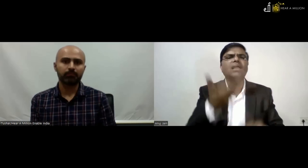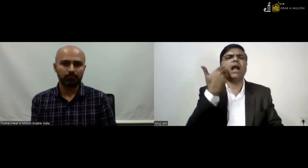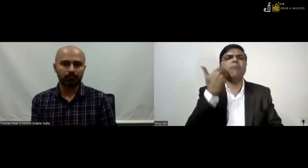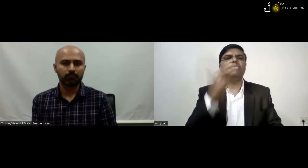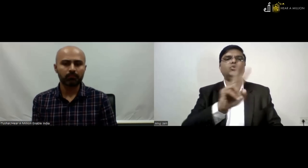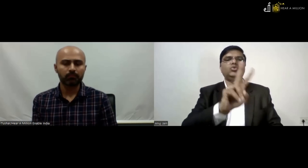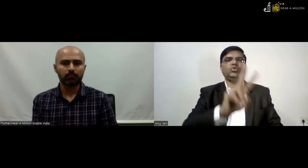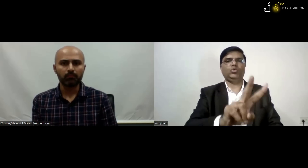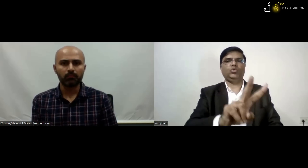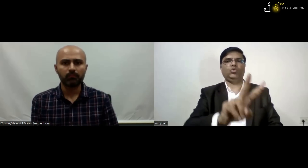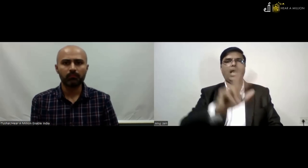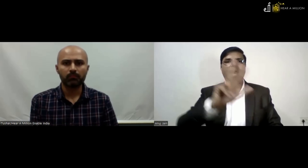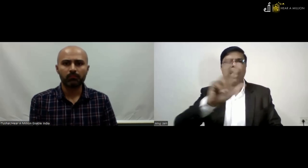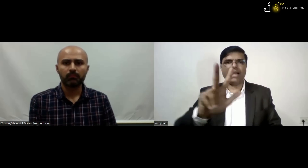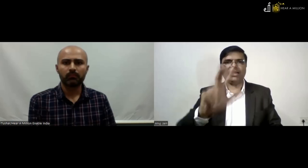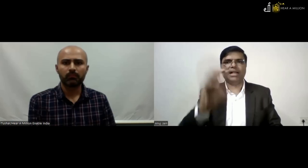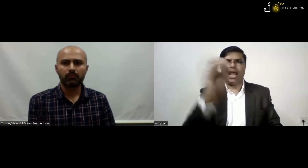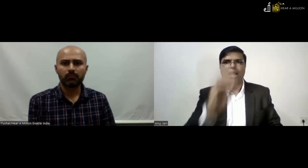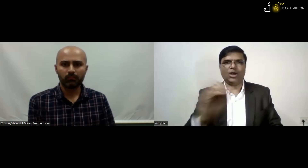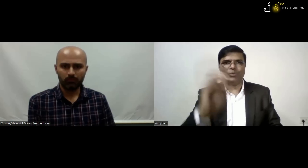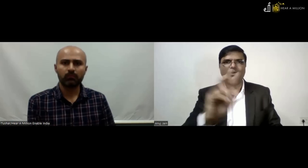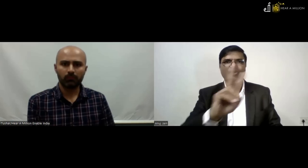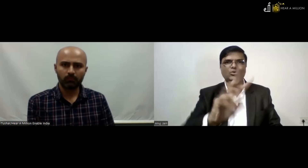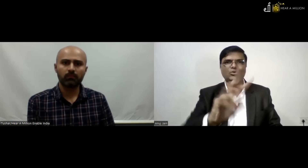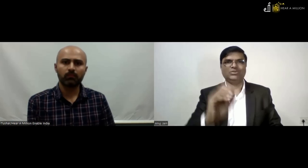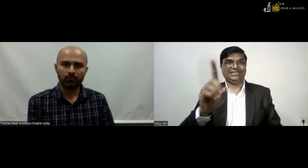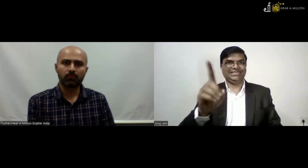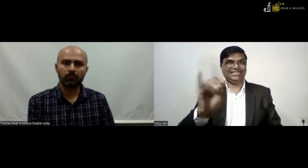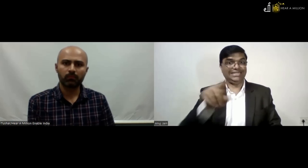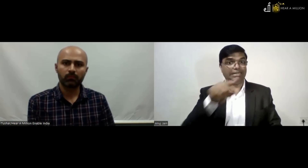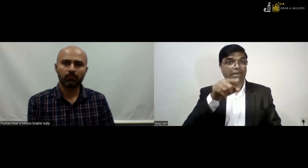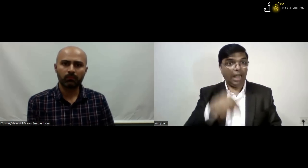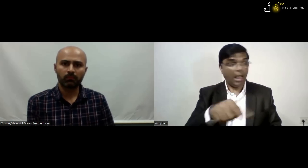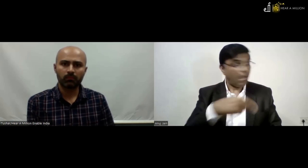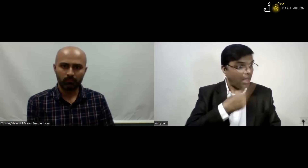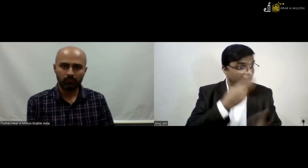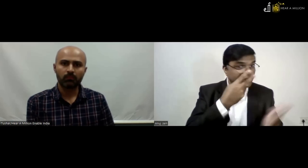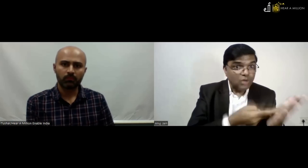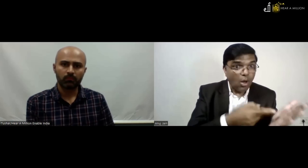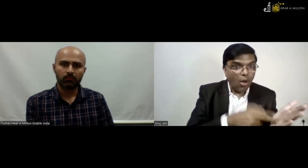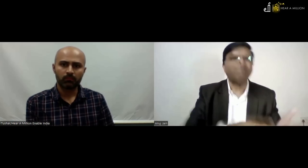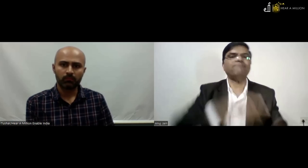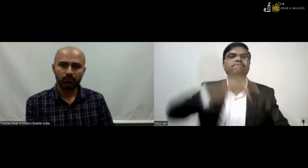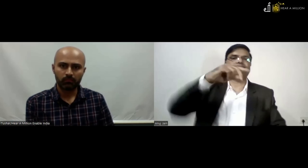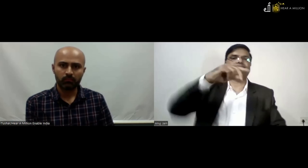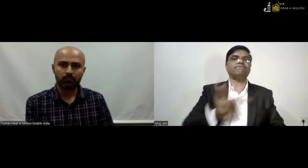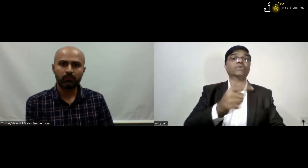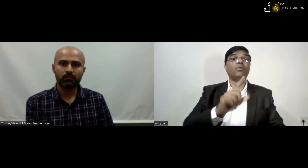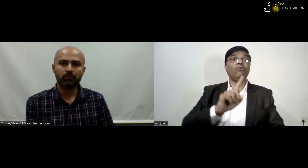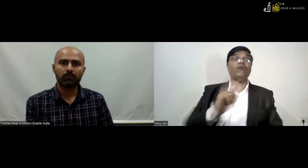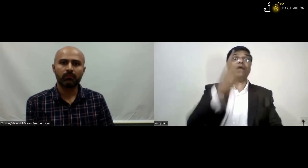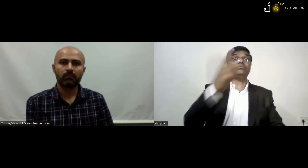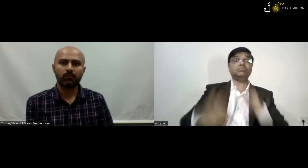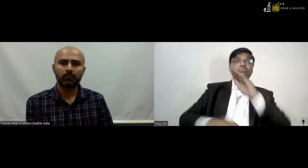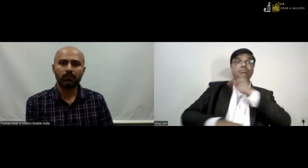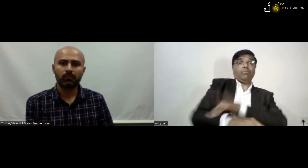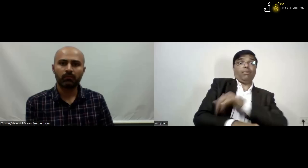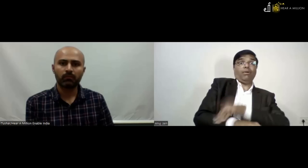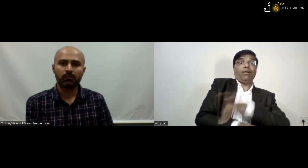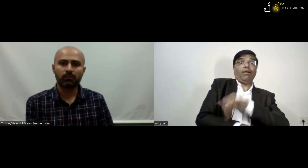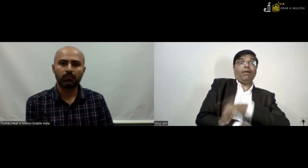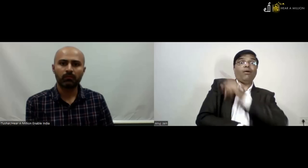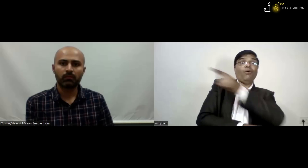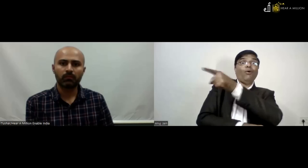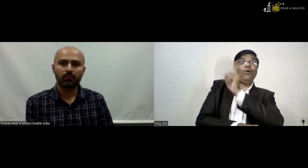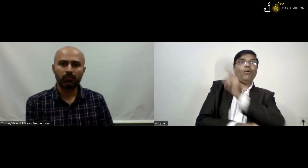But this order came for the test. This was 28th October 2016. When we saw the